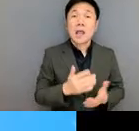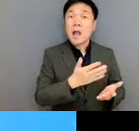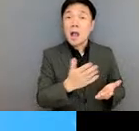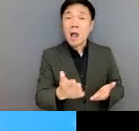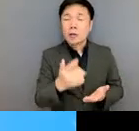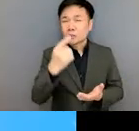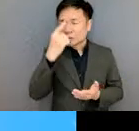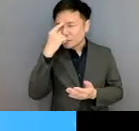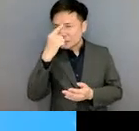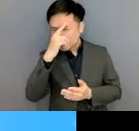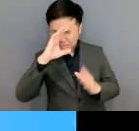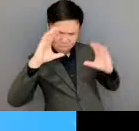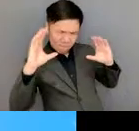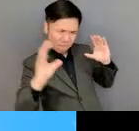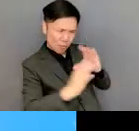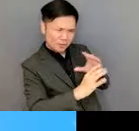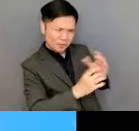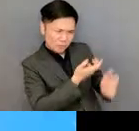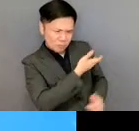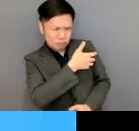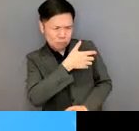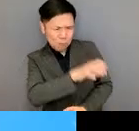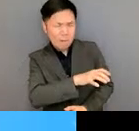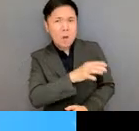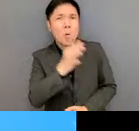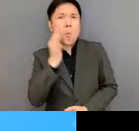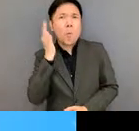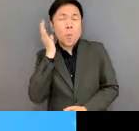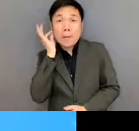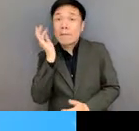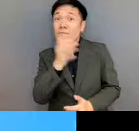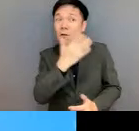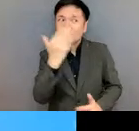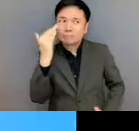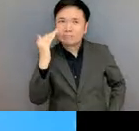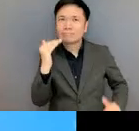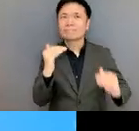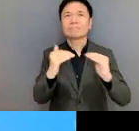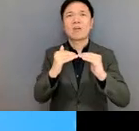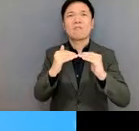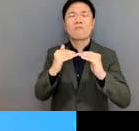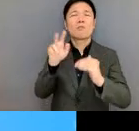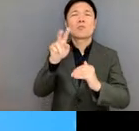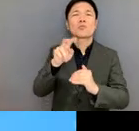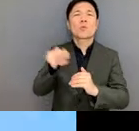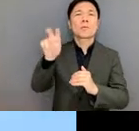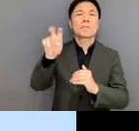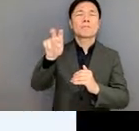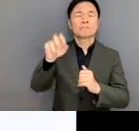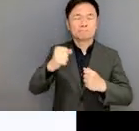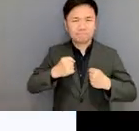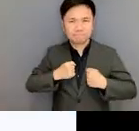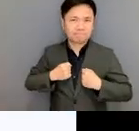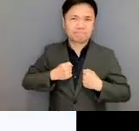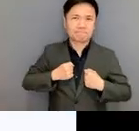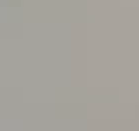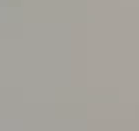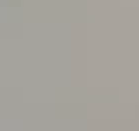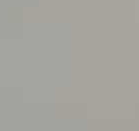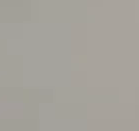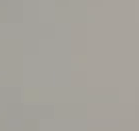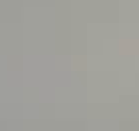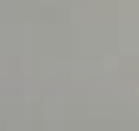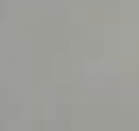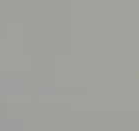and women's empowerment within the tourism sector. Again, thank you. Thank you very much.